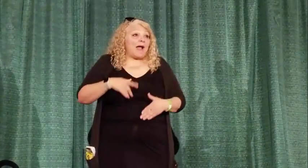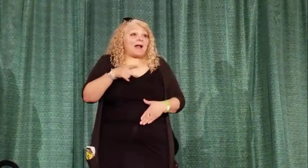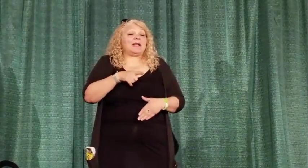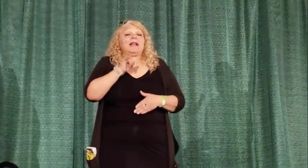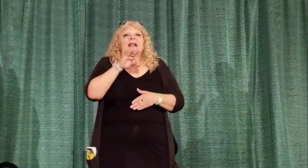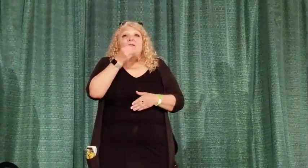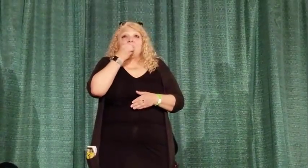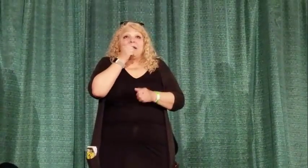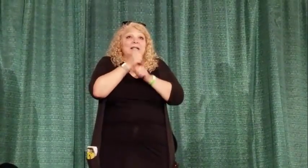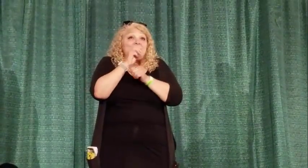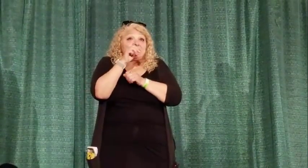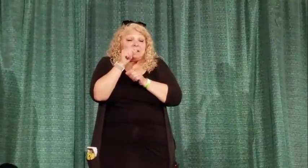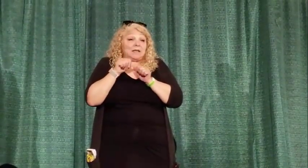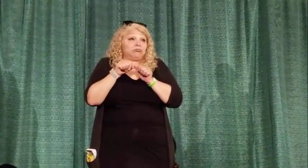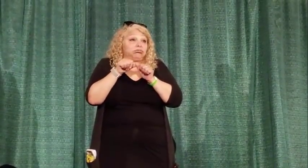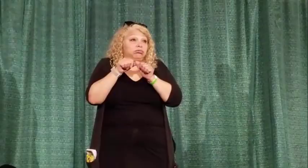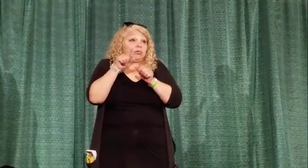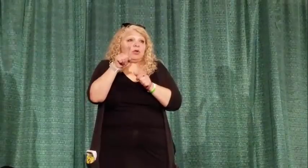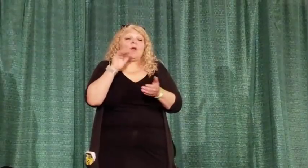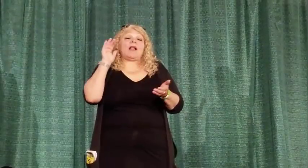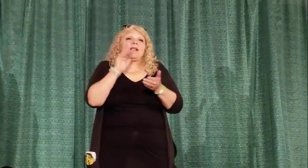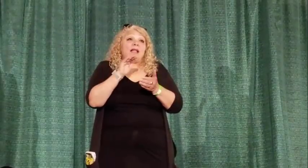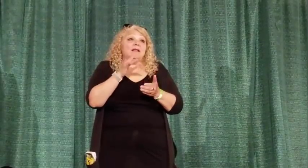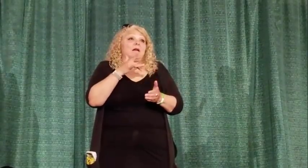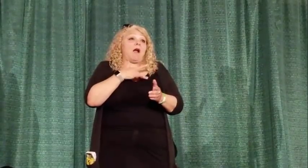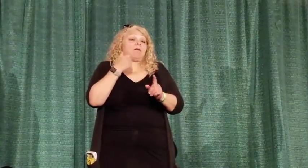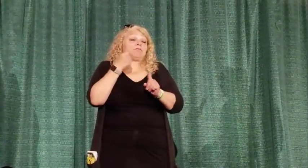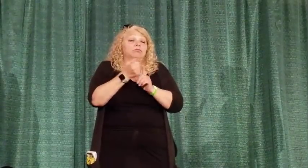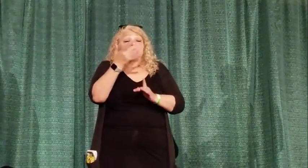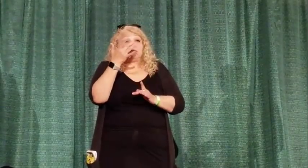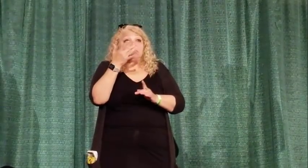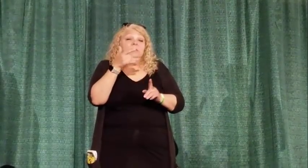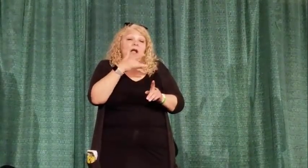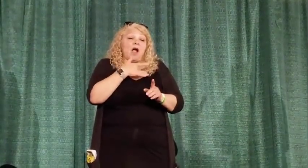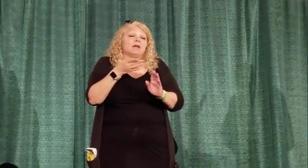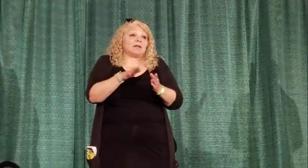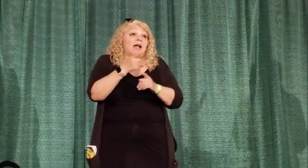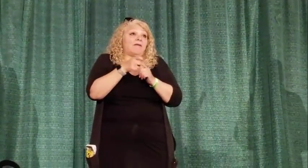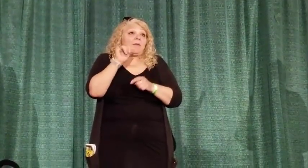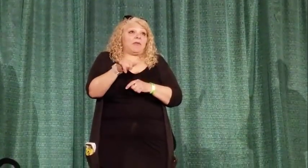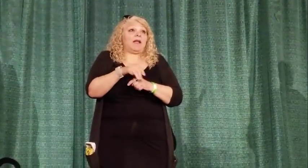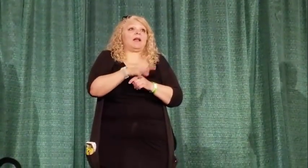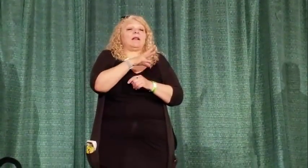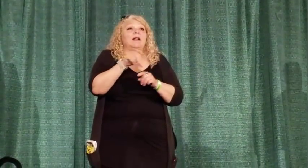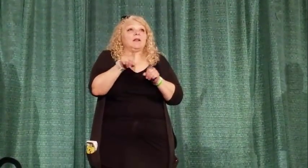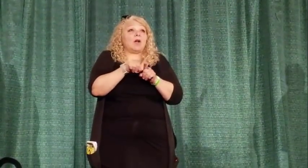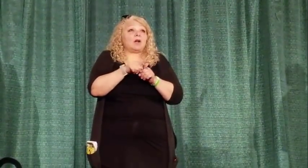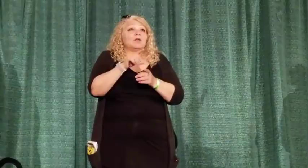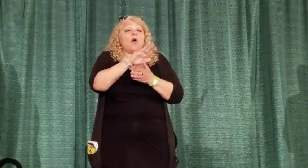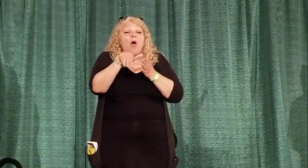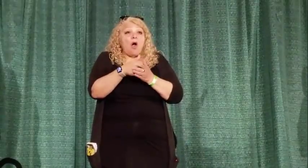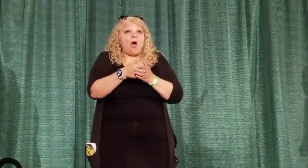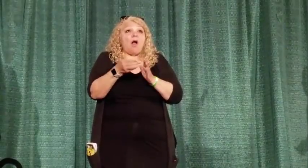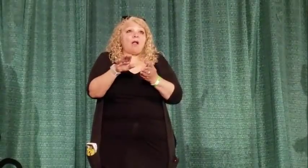have a 40% lower rate of cardiovascular mortality and about a 30% decrease of all-cause mortality, which